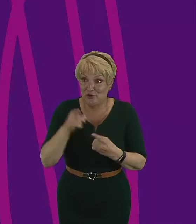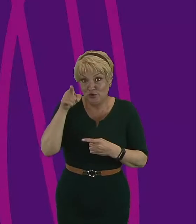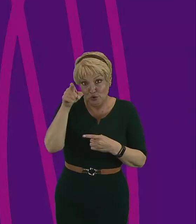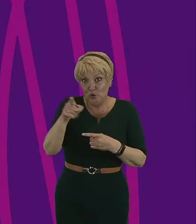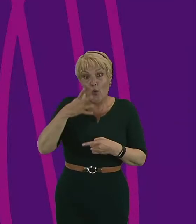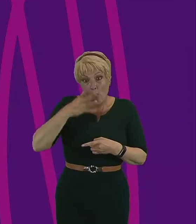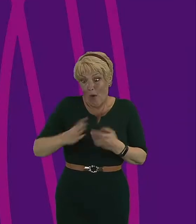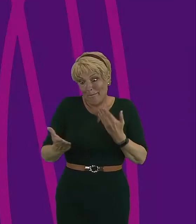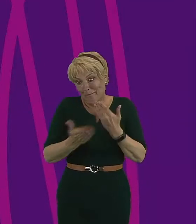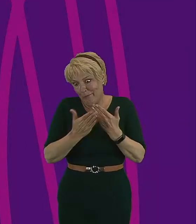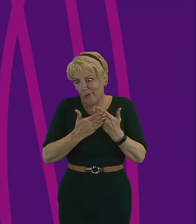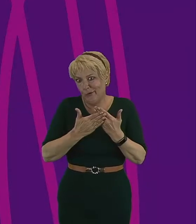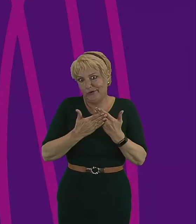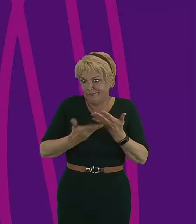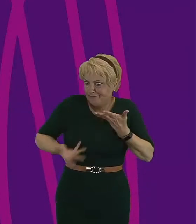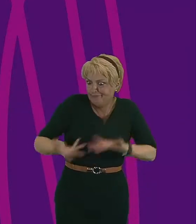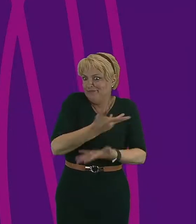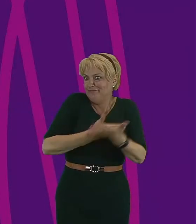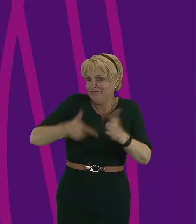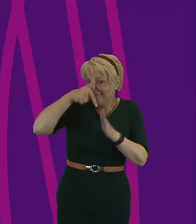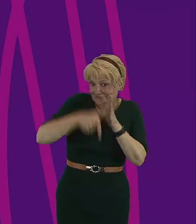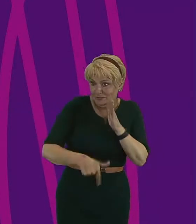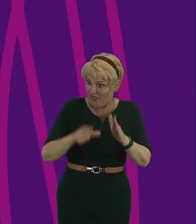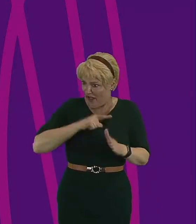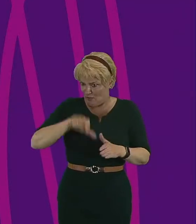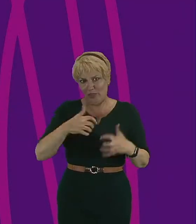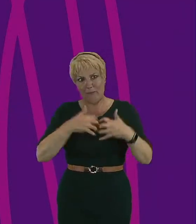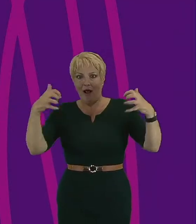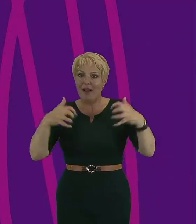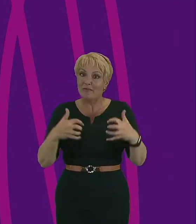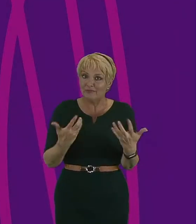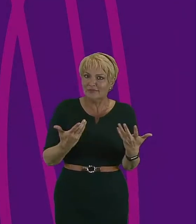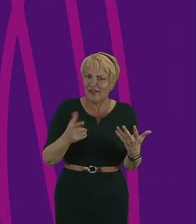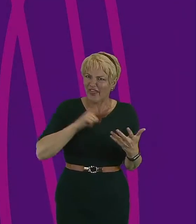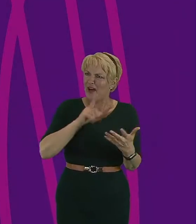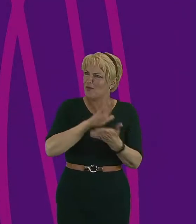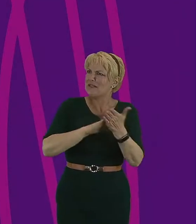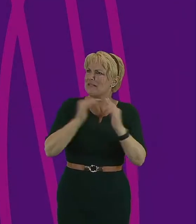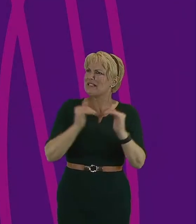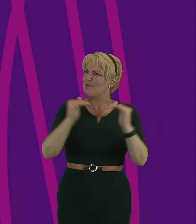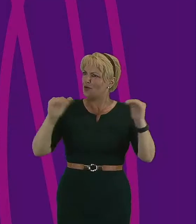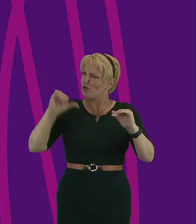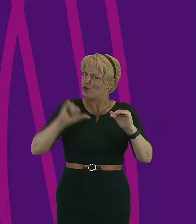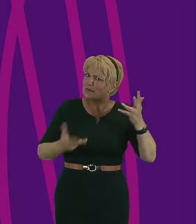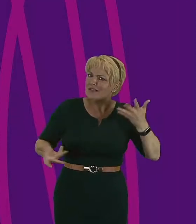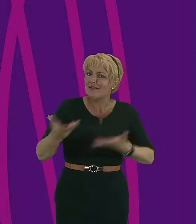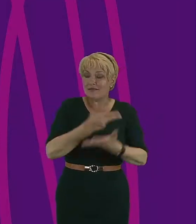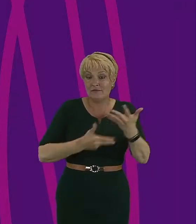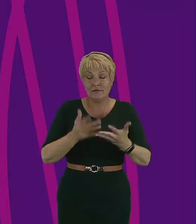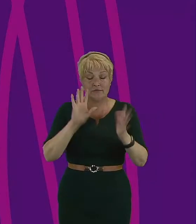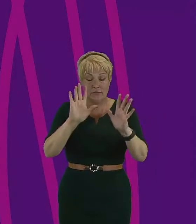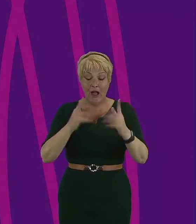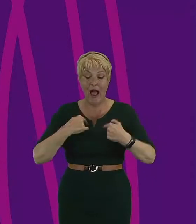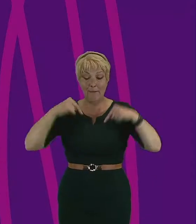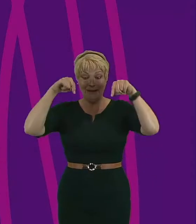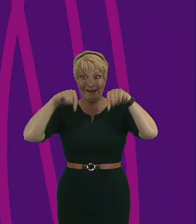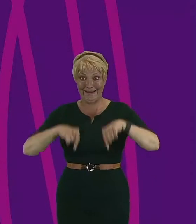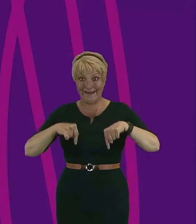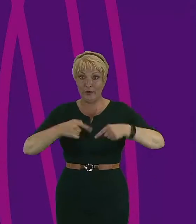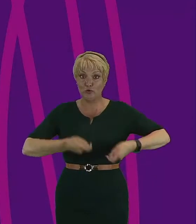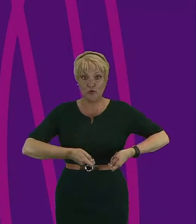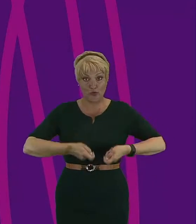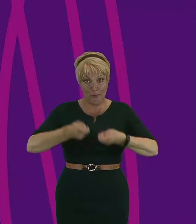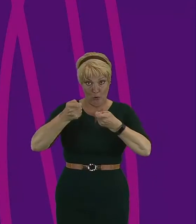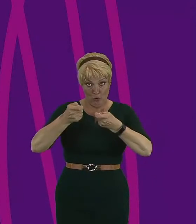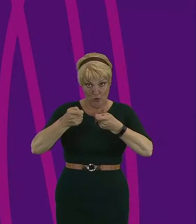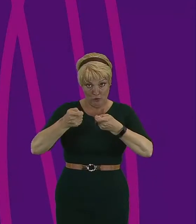and scrutiny of. That is what this Parliament is for. That is what the democracy is for. I have to say I am here to report on the